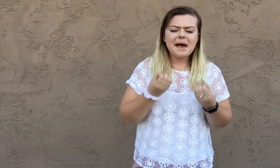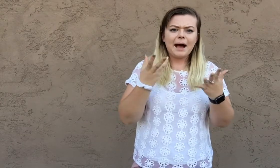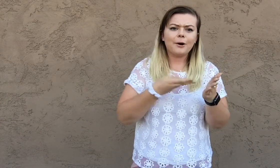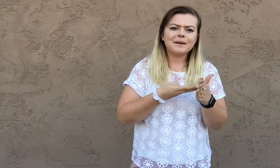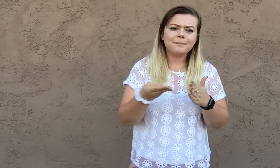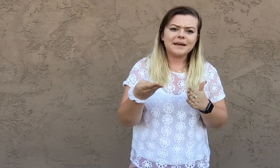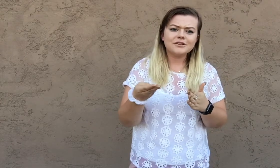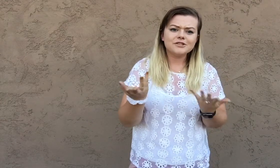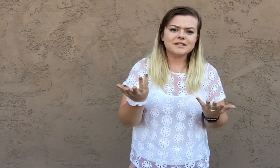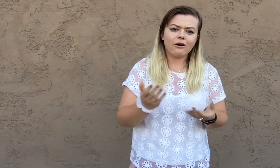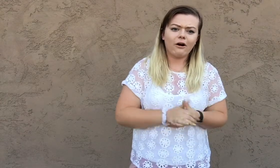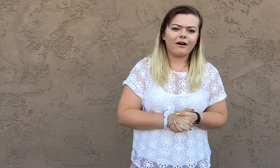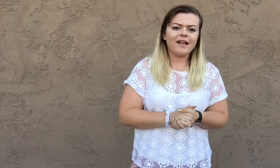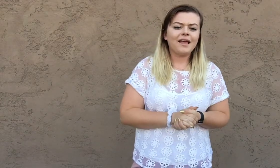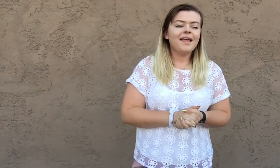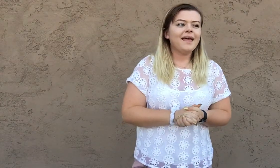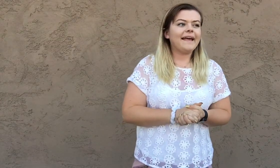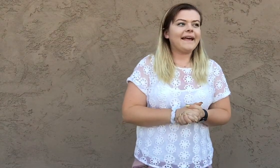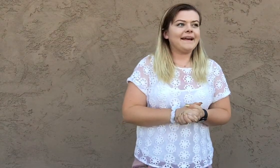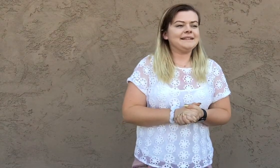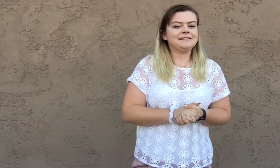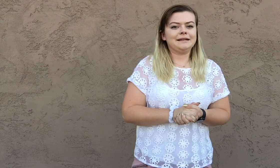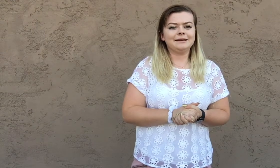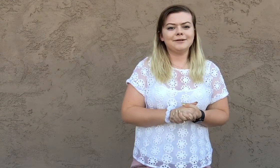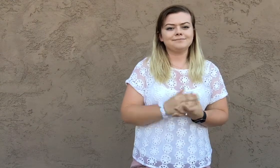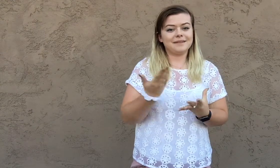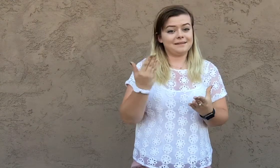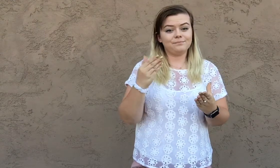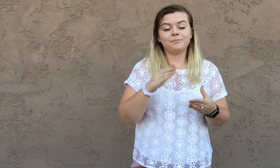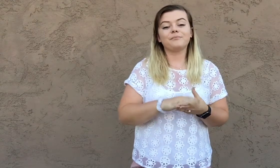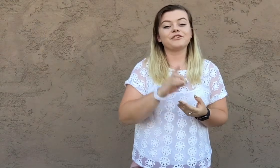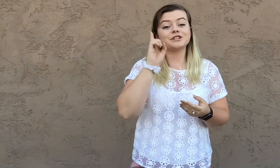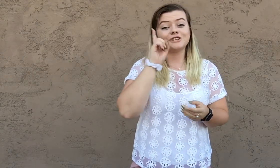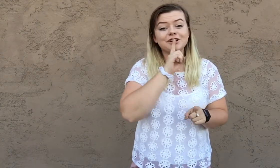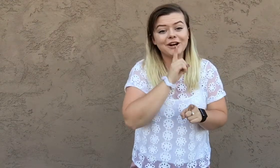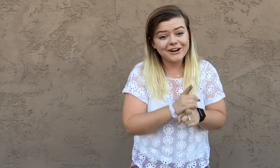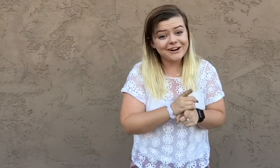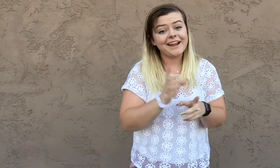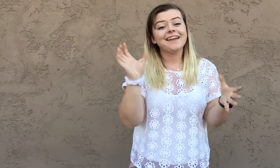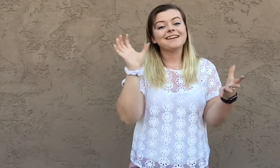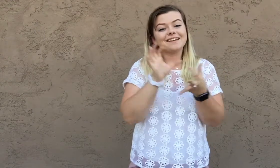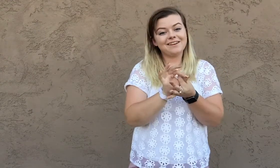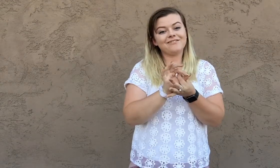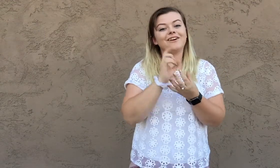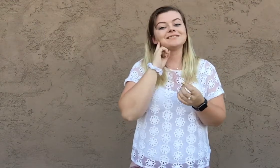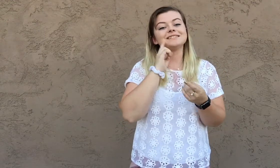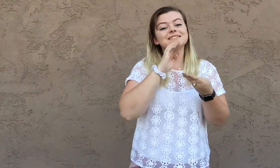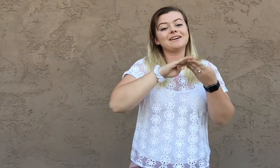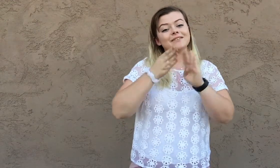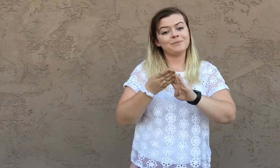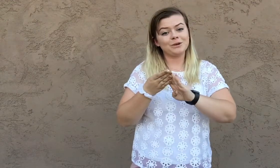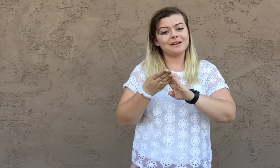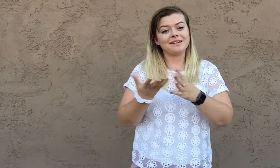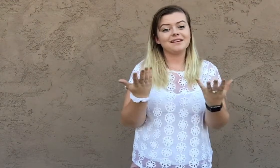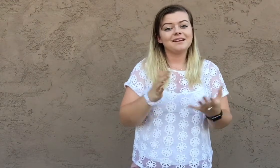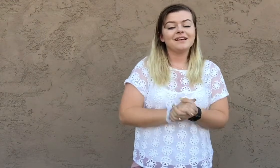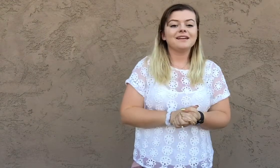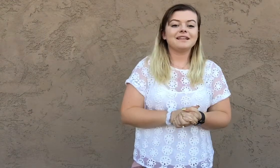how many majors there are. And for sure, get involved in the deaf community.